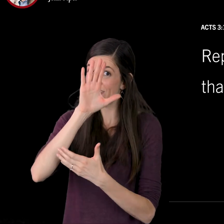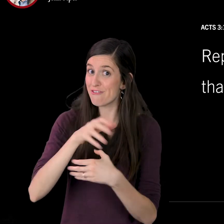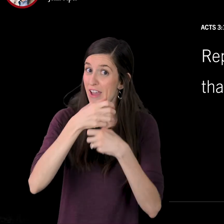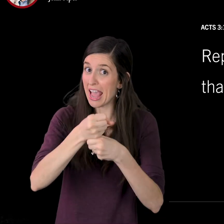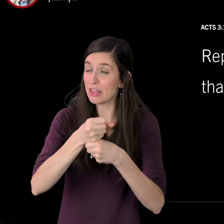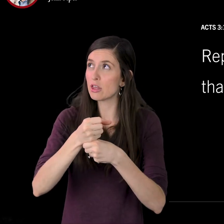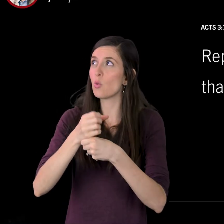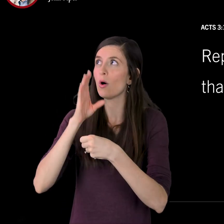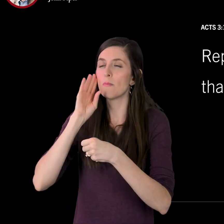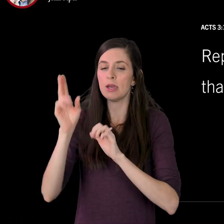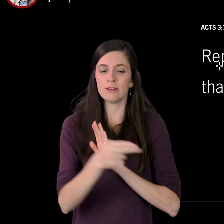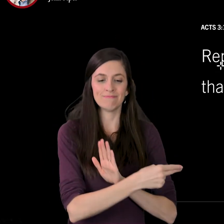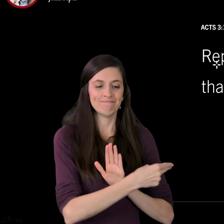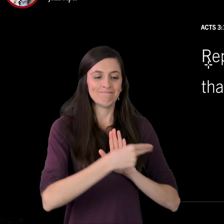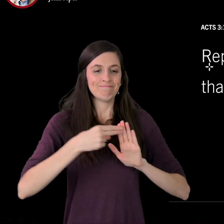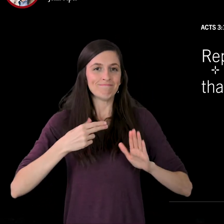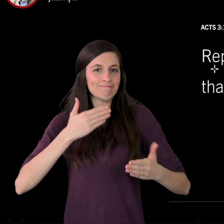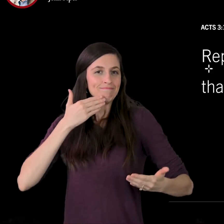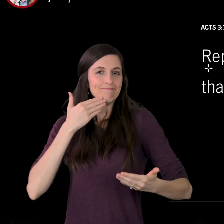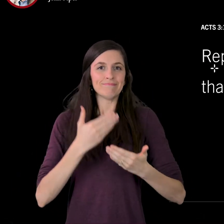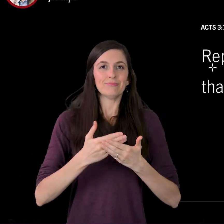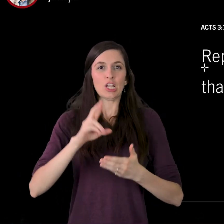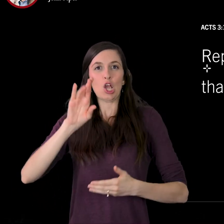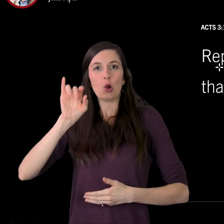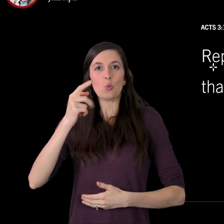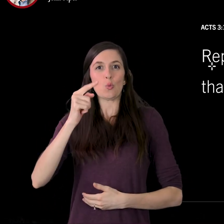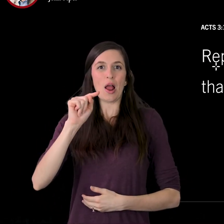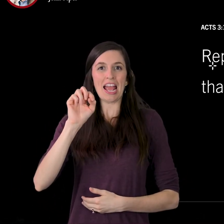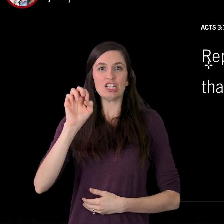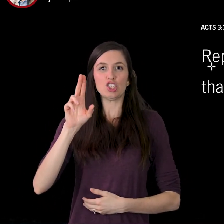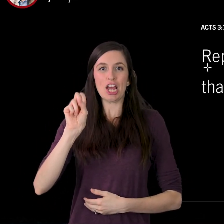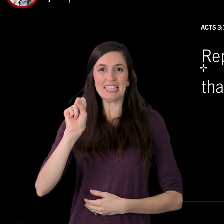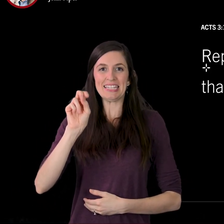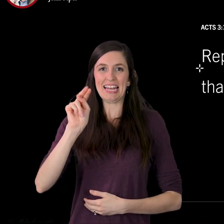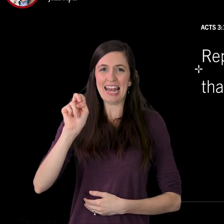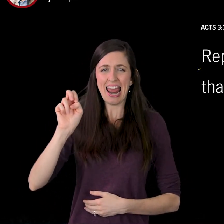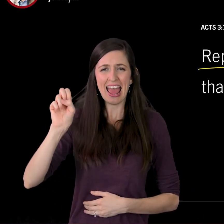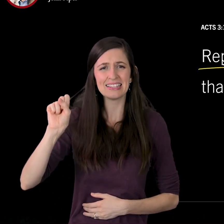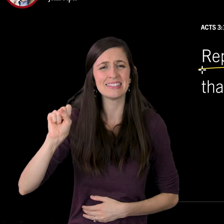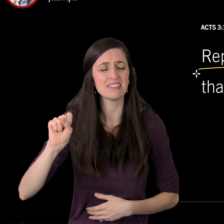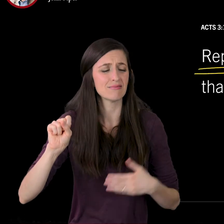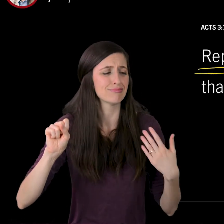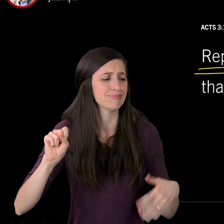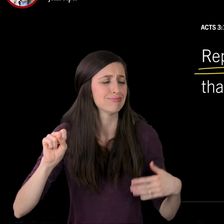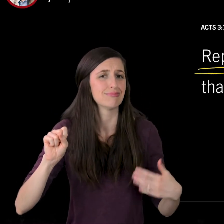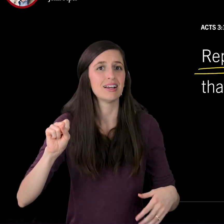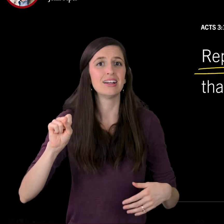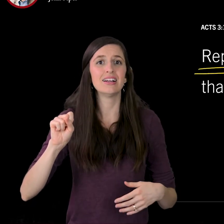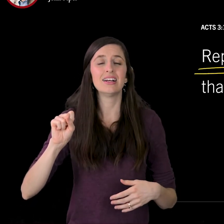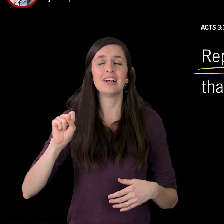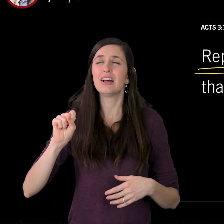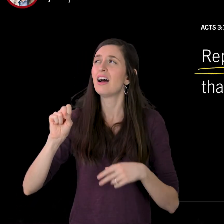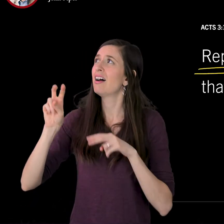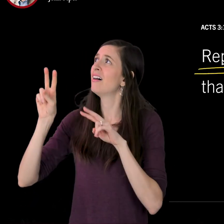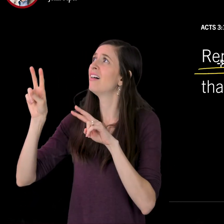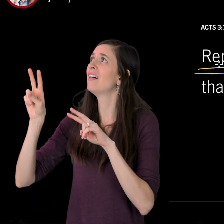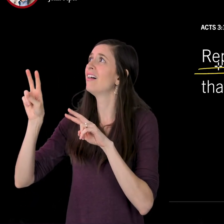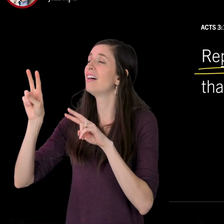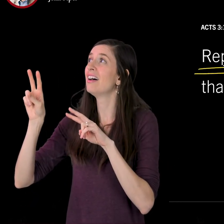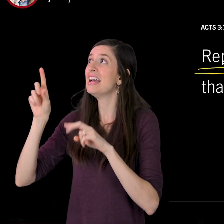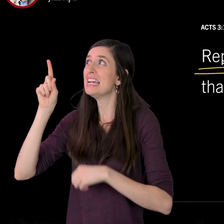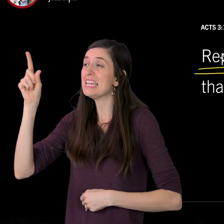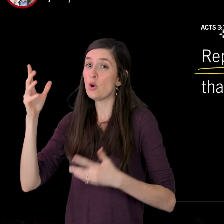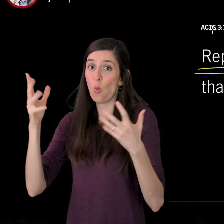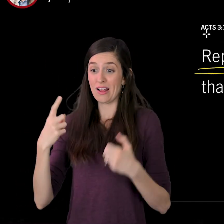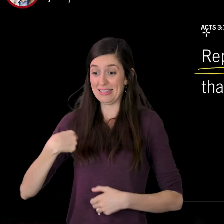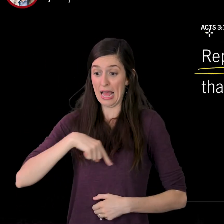and another way to describe that change of heart that embraces receives believe Jesus as a treasure